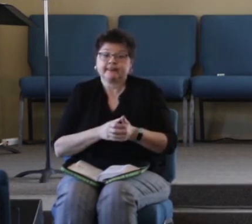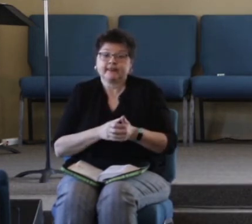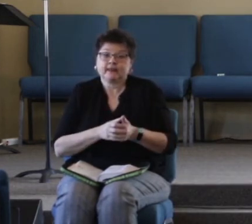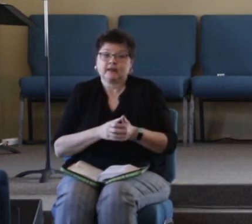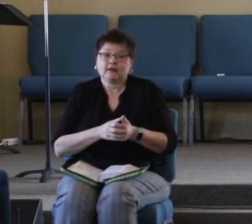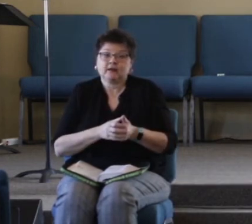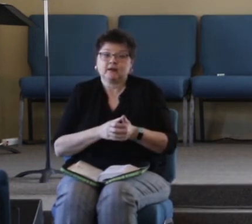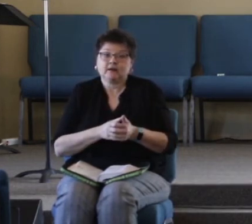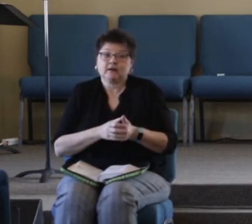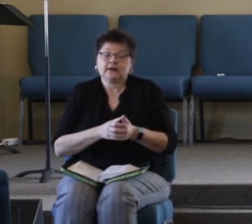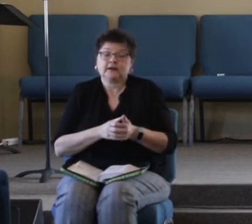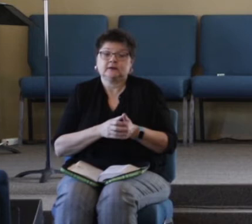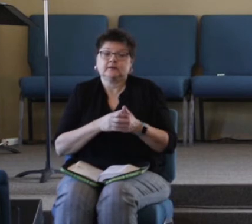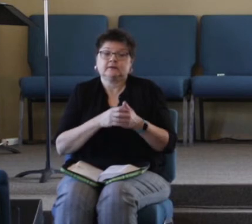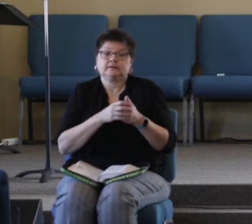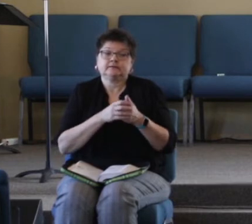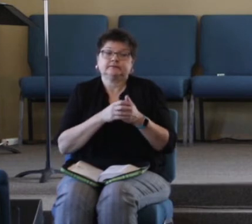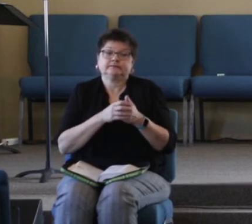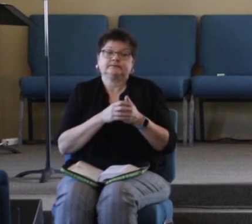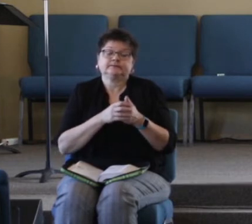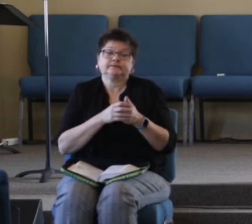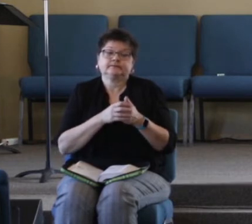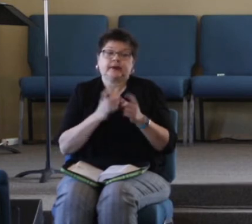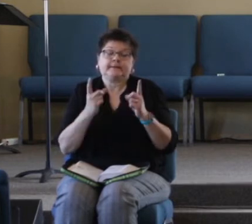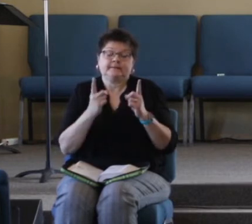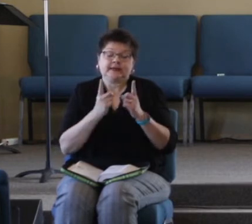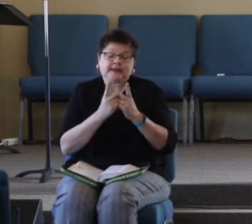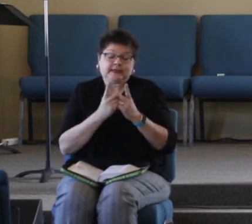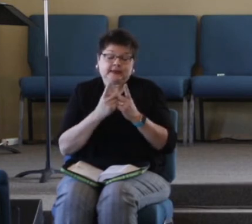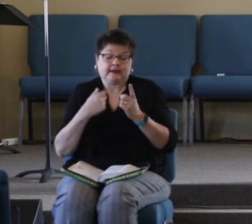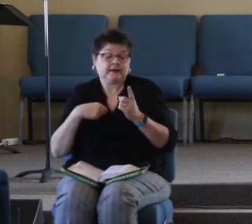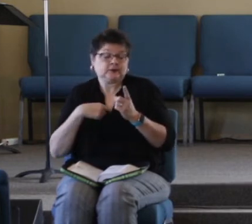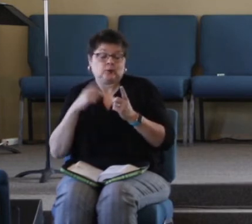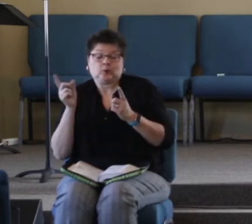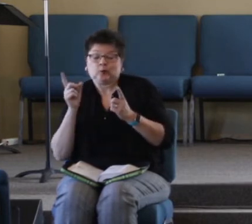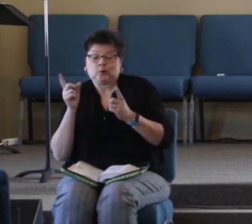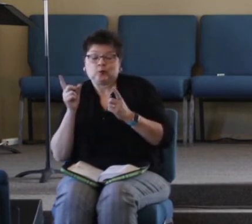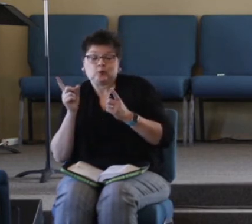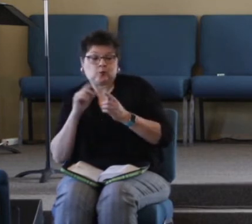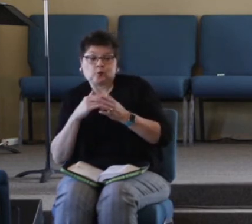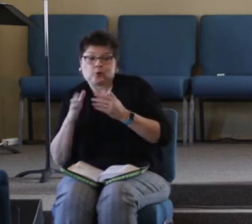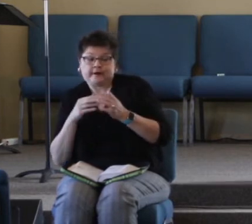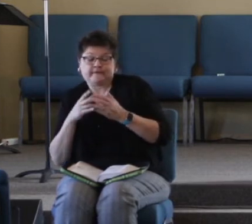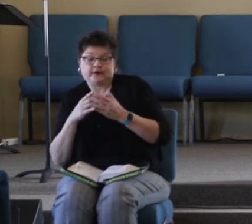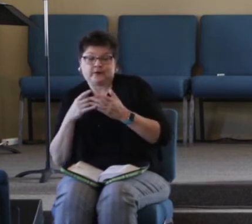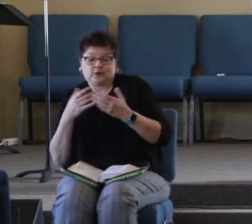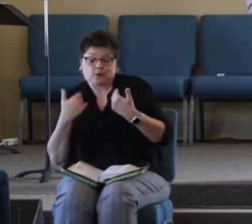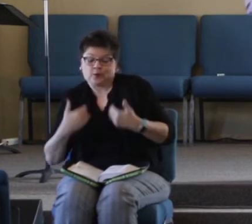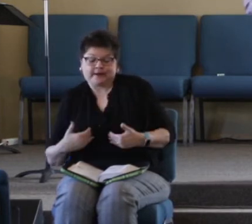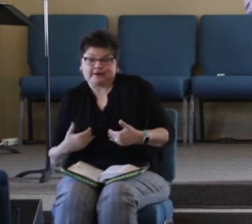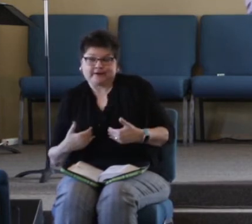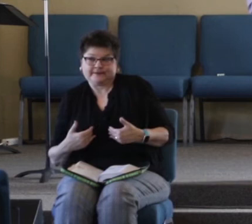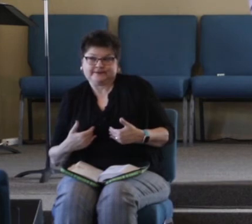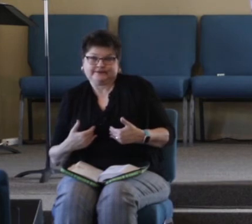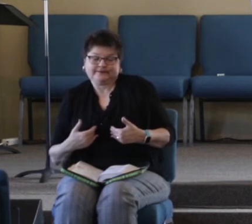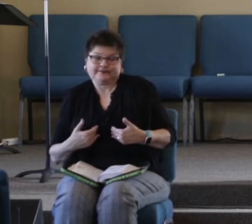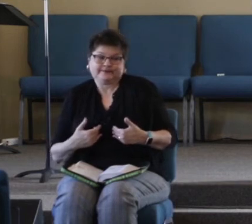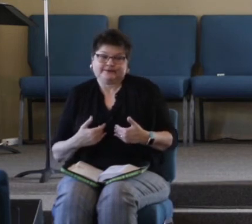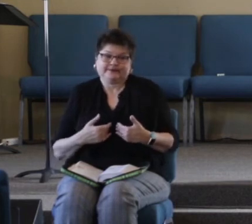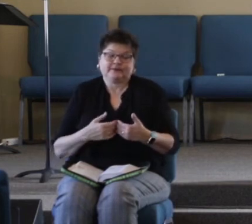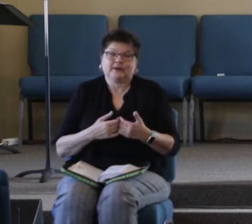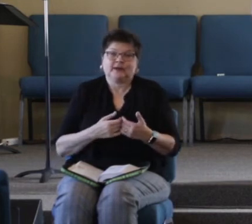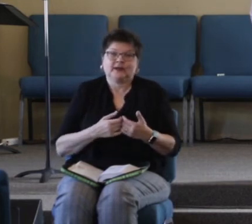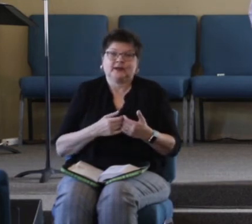is by meeting us right where we are. And one of the areas in